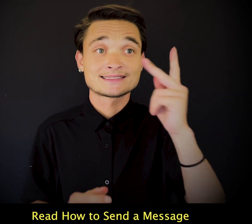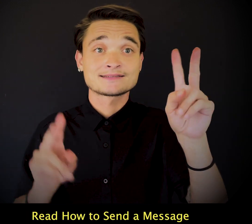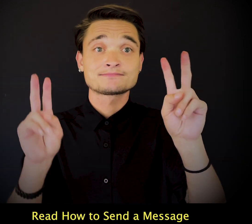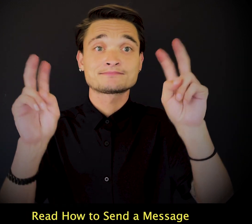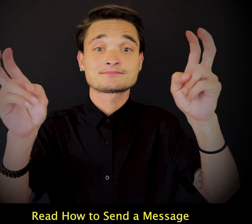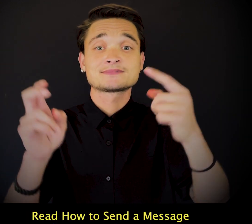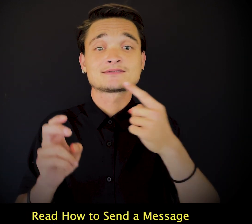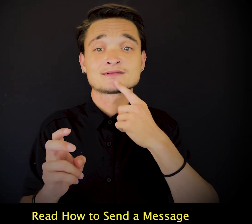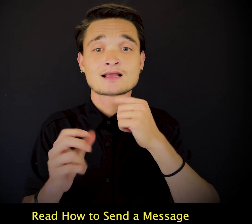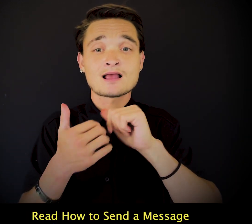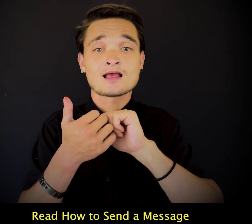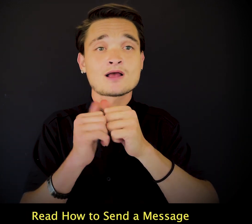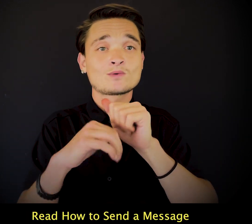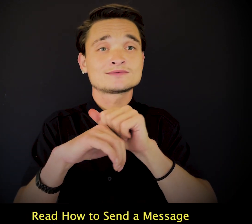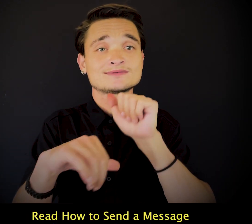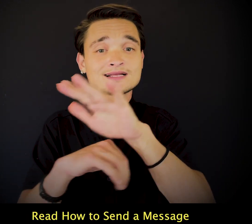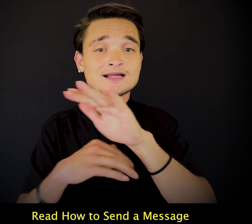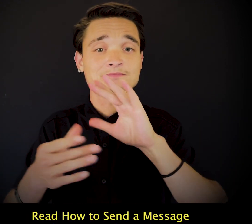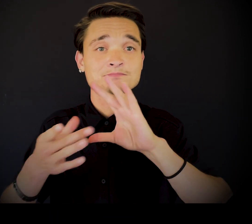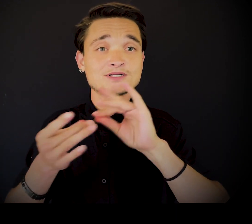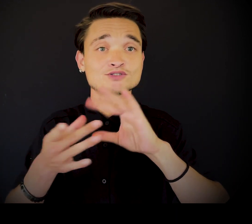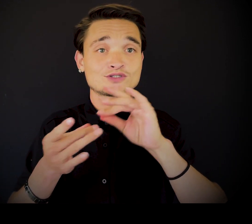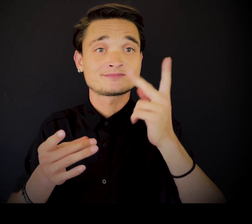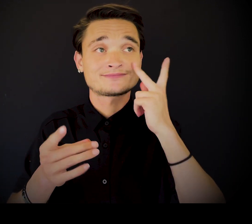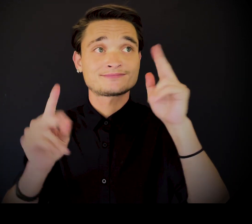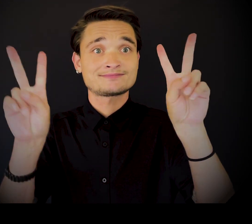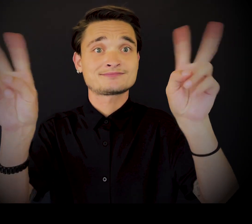Read How to Send a Message for more information.